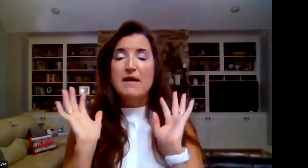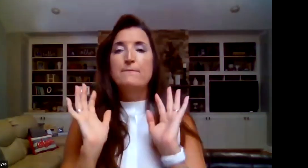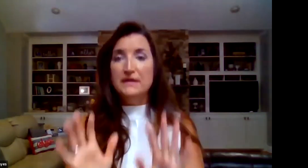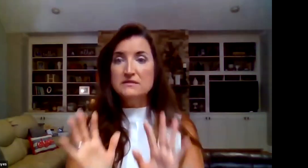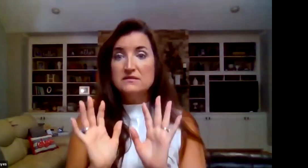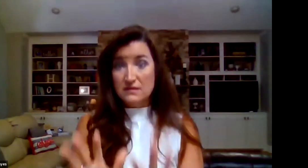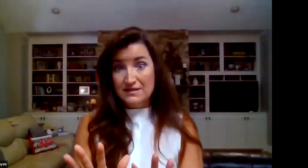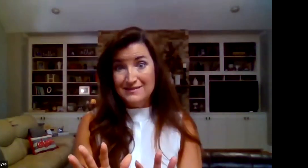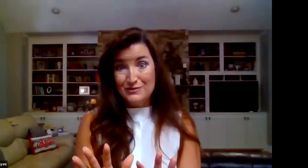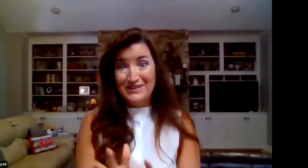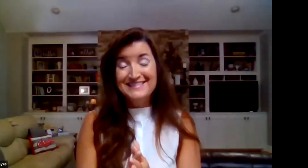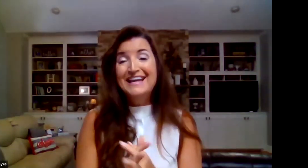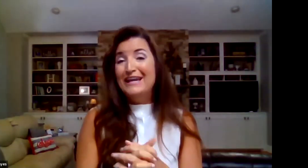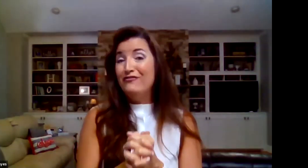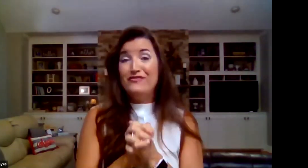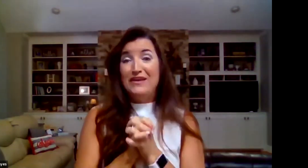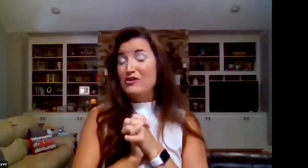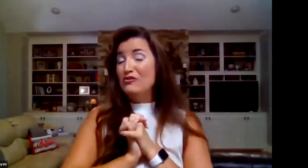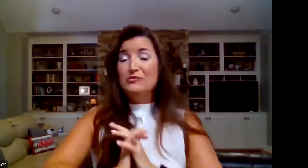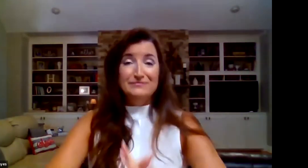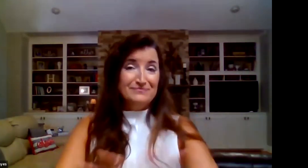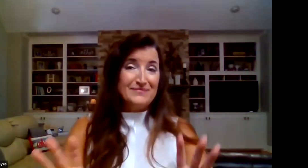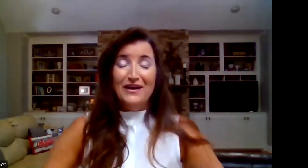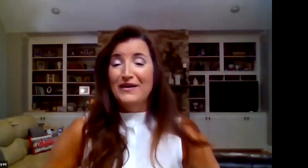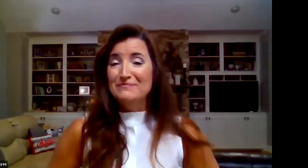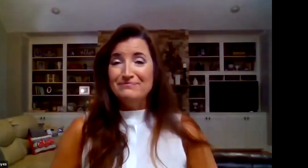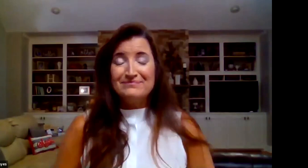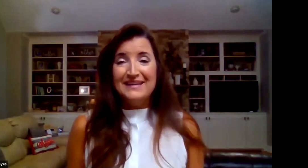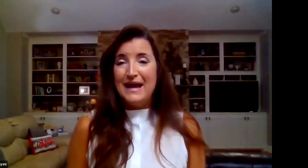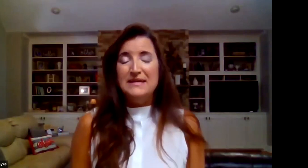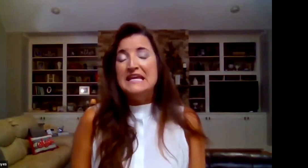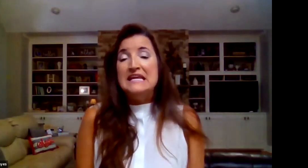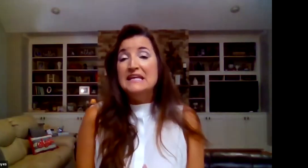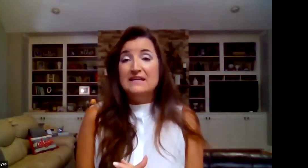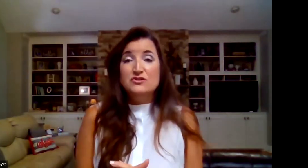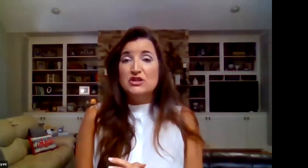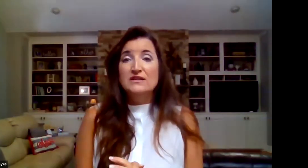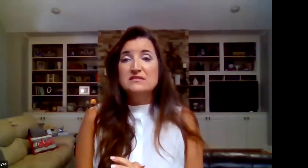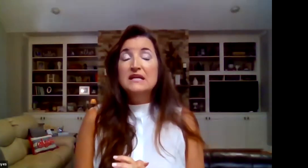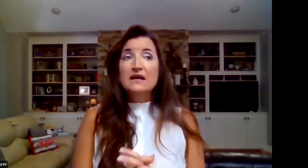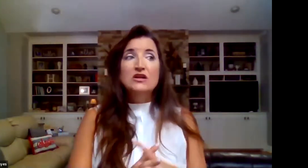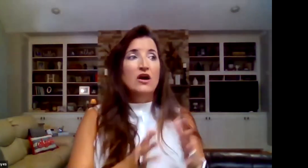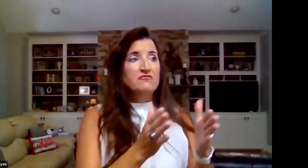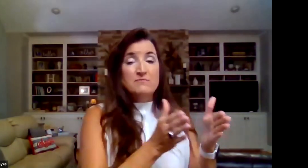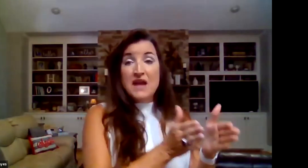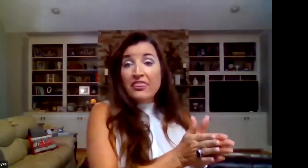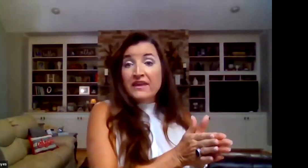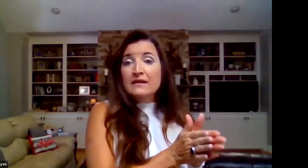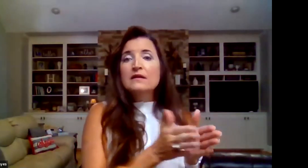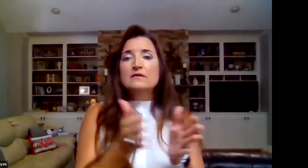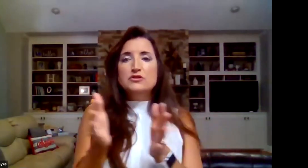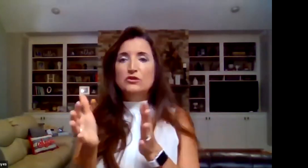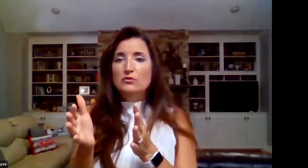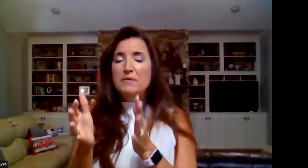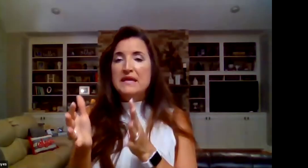is one of my biggest success stories. If you, I mean, he has just gone from